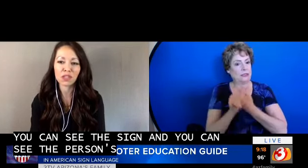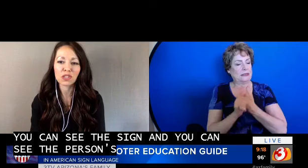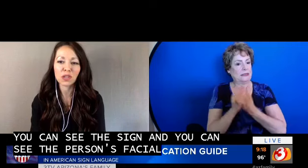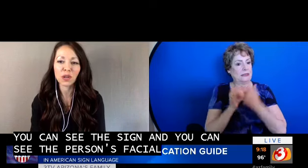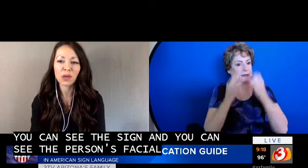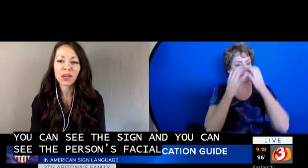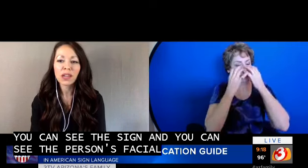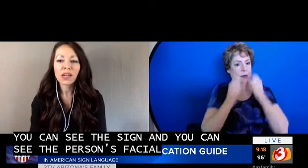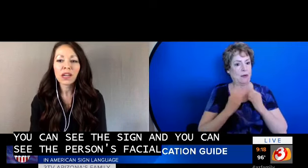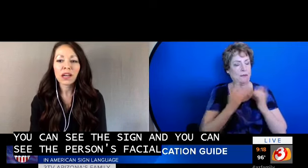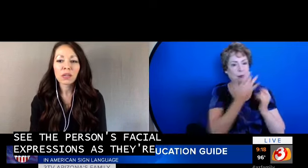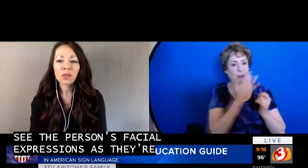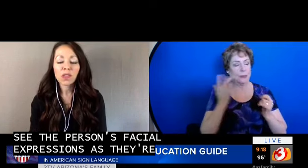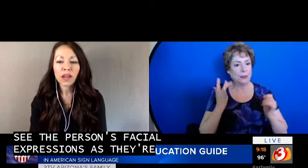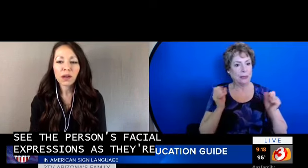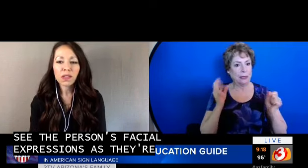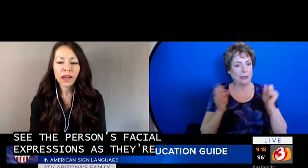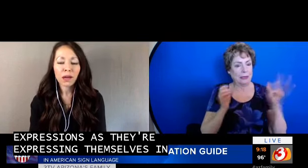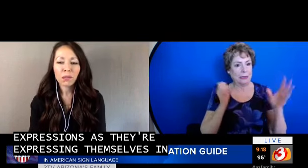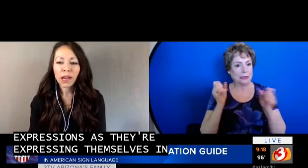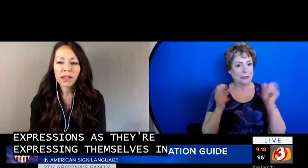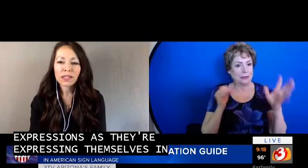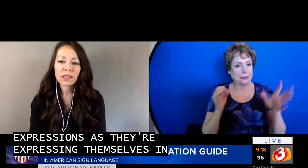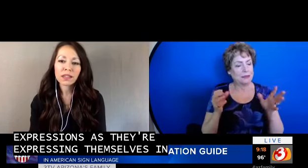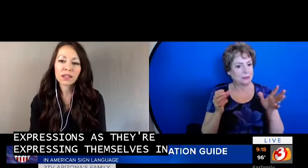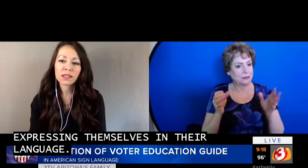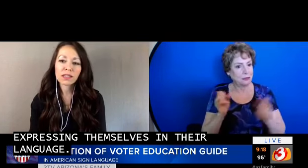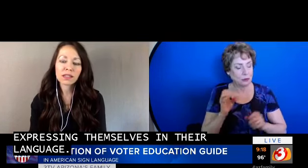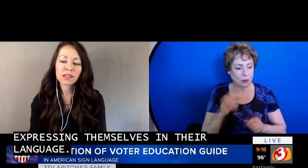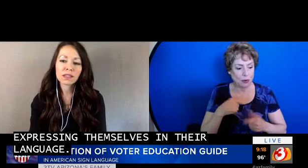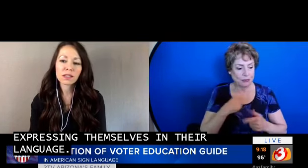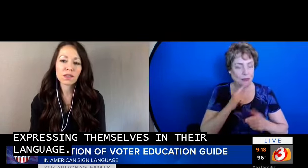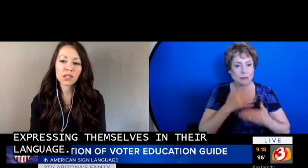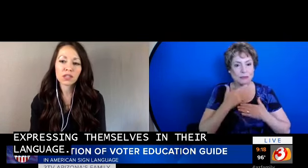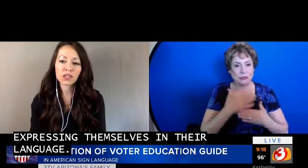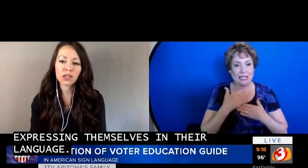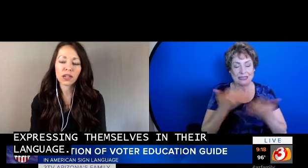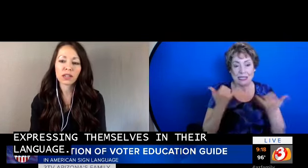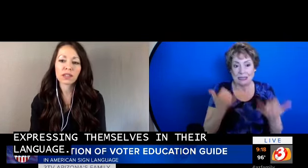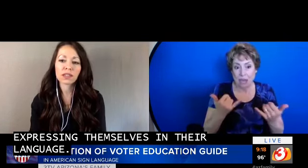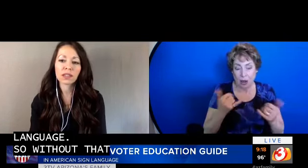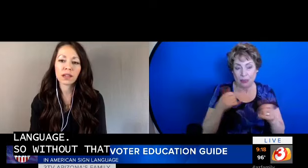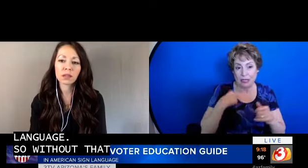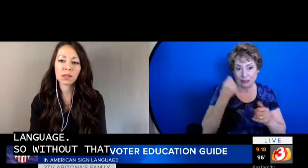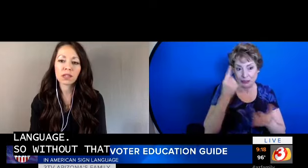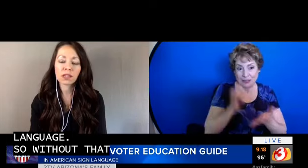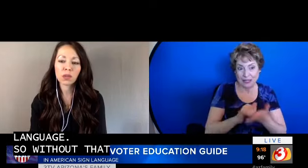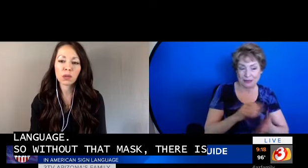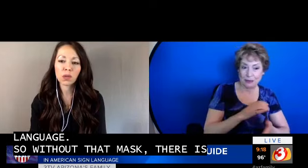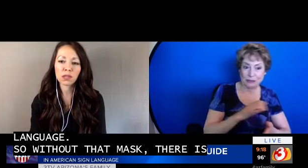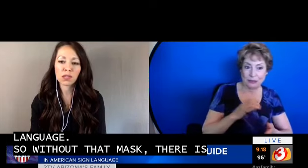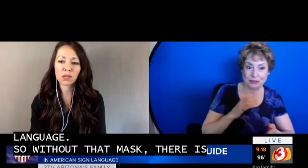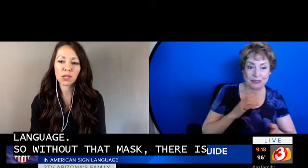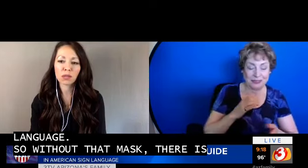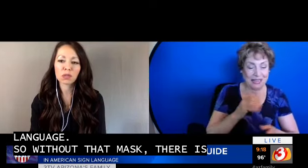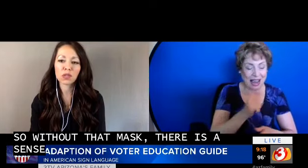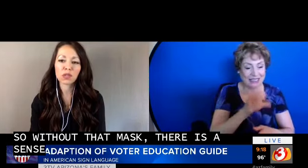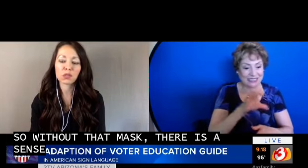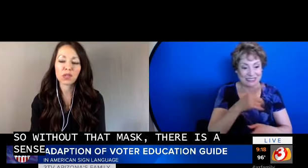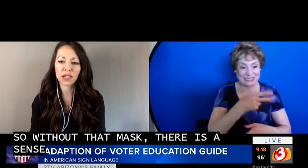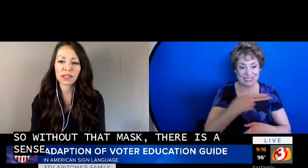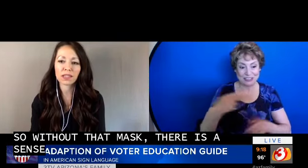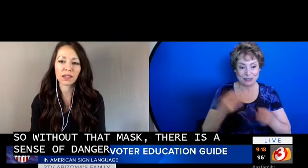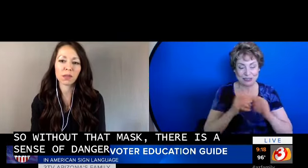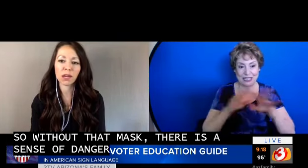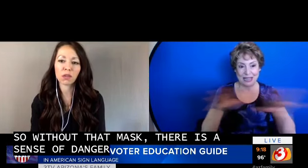in their language. So without that mask, there is a sense of danger, and so we want to be able